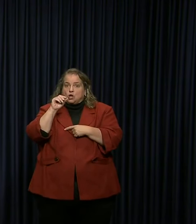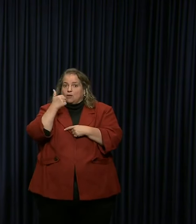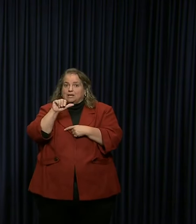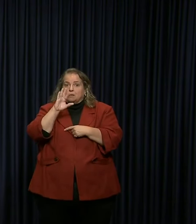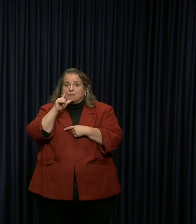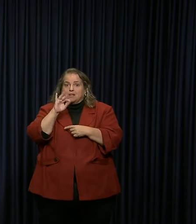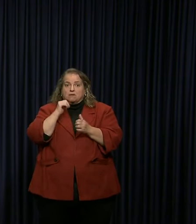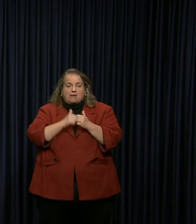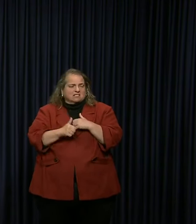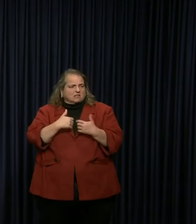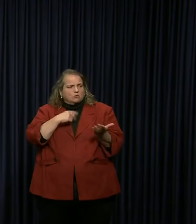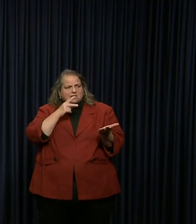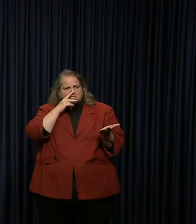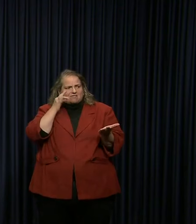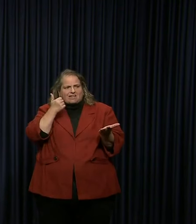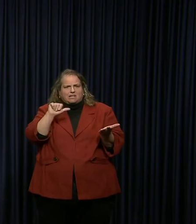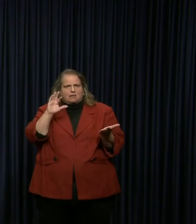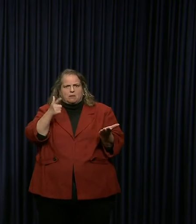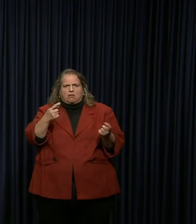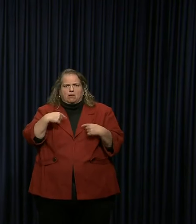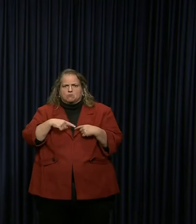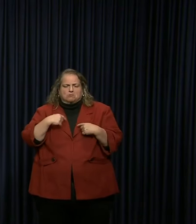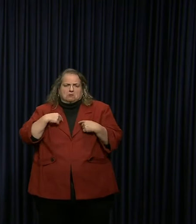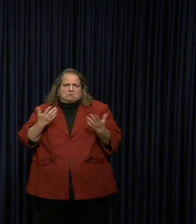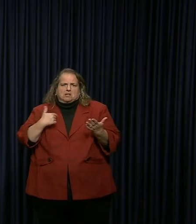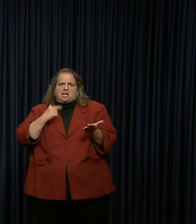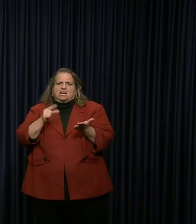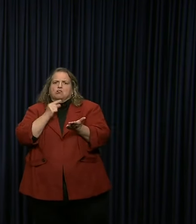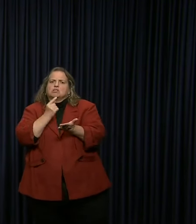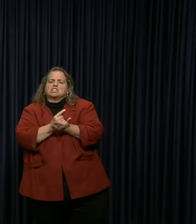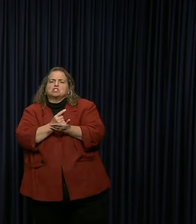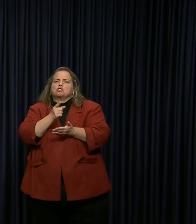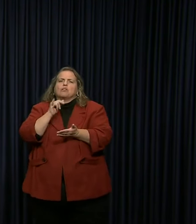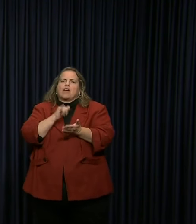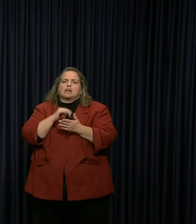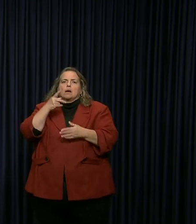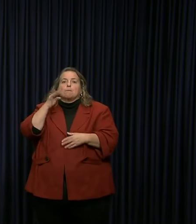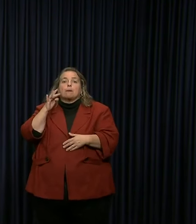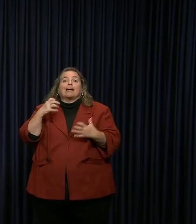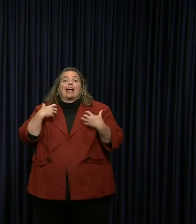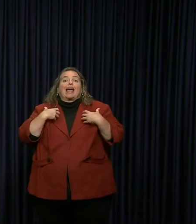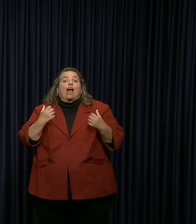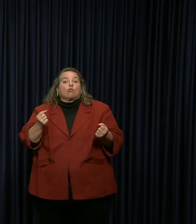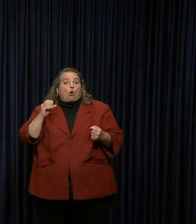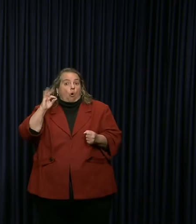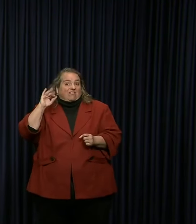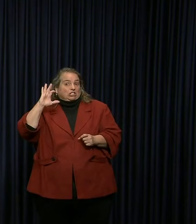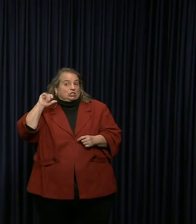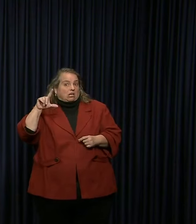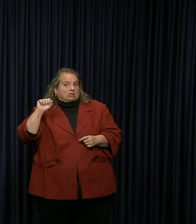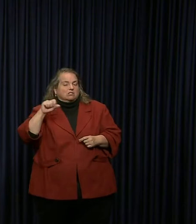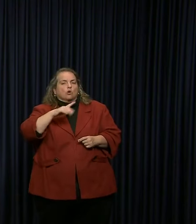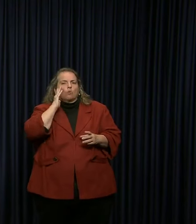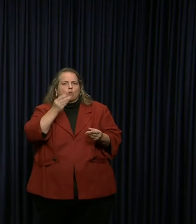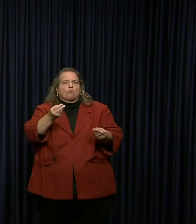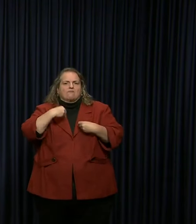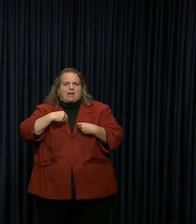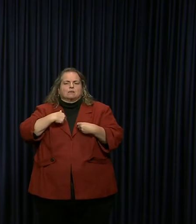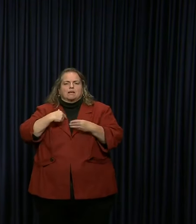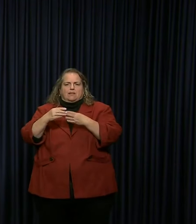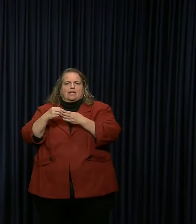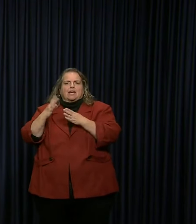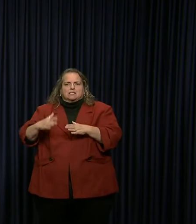We'll see if any bill comes to us, but I can guarantee you that public health officials are going to provide the guidance